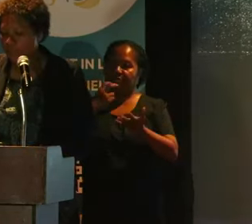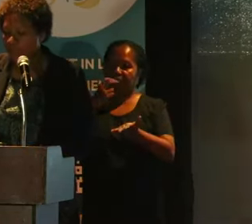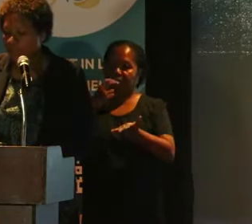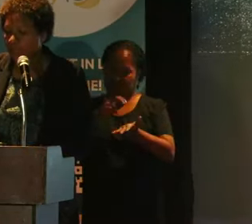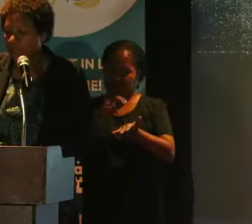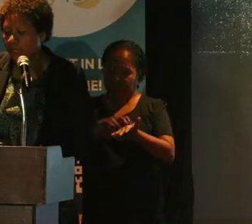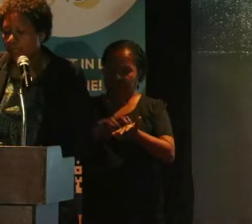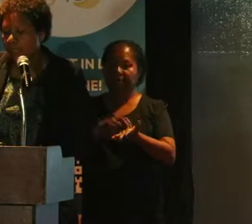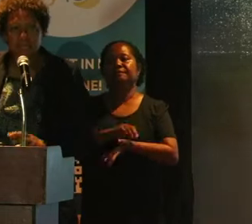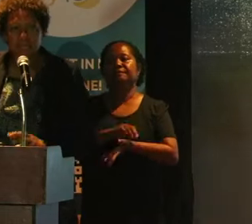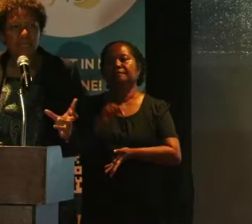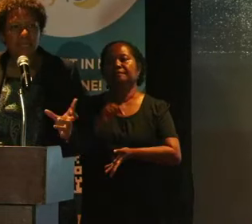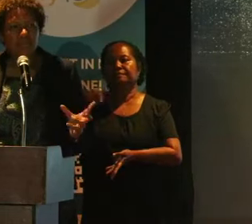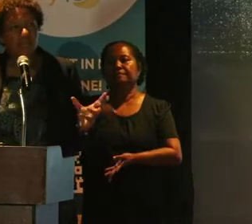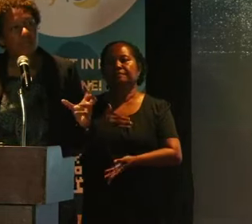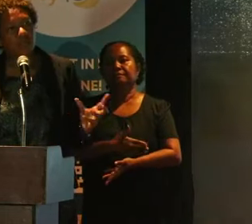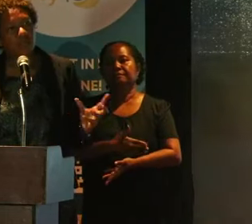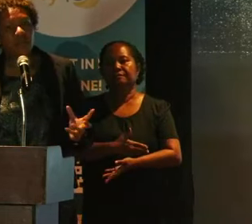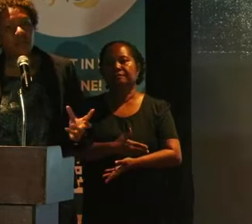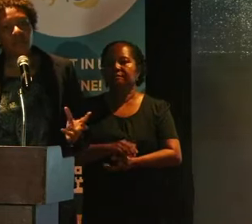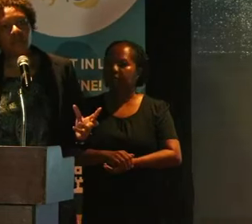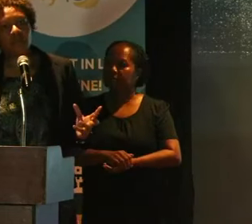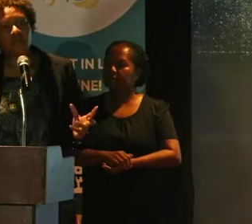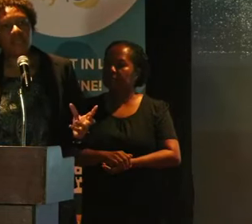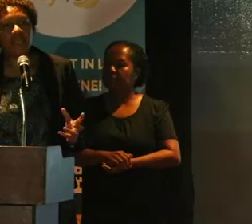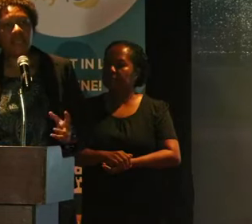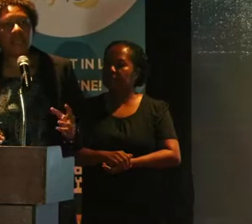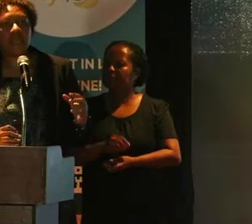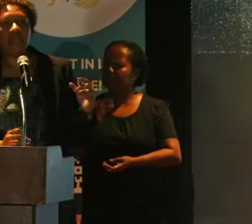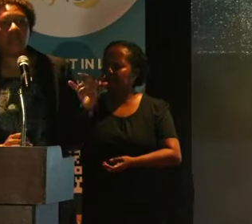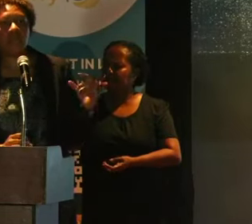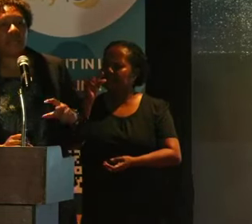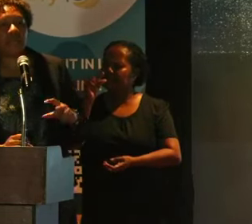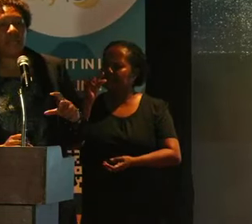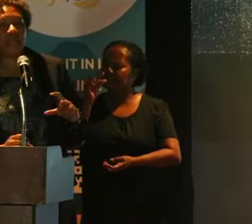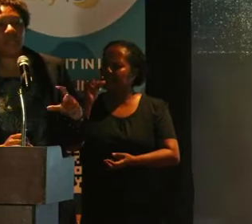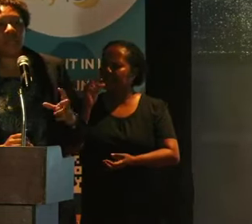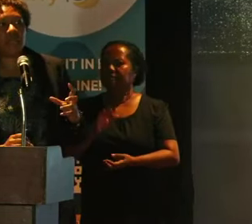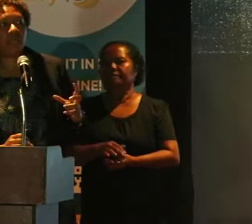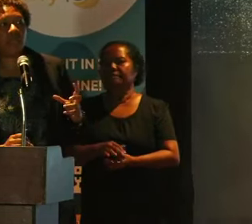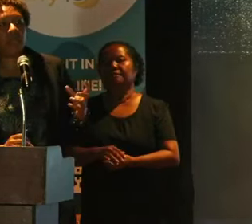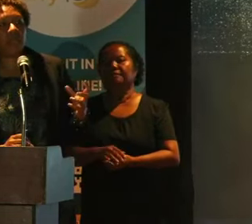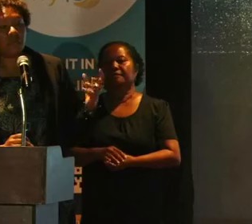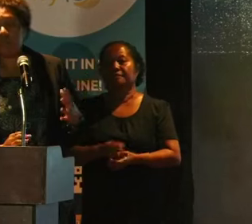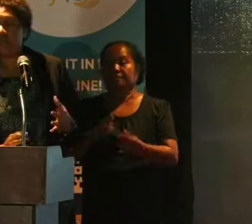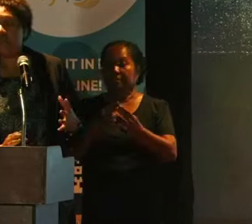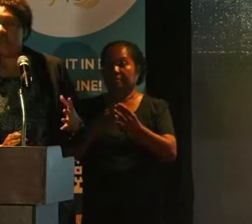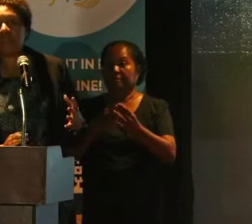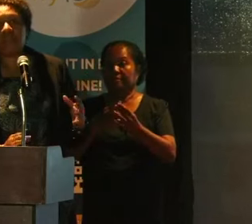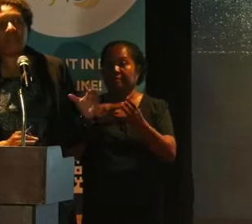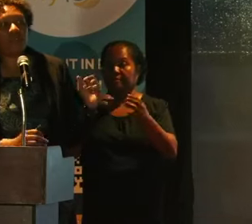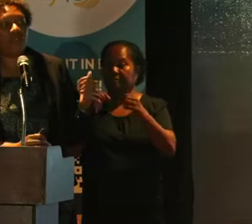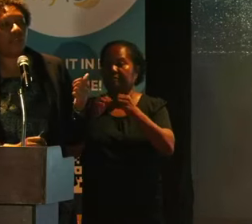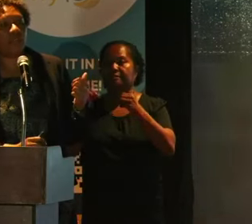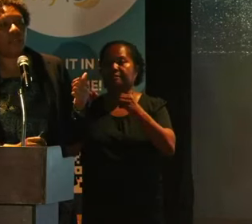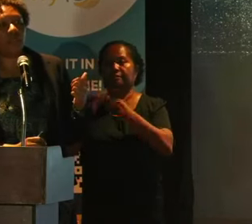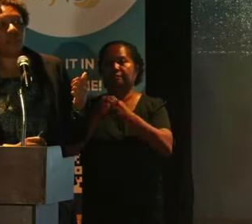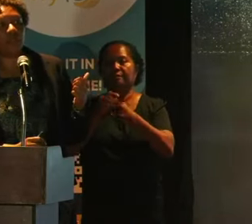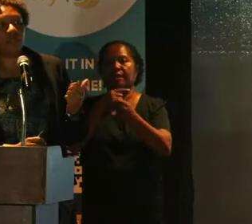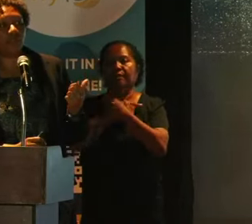this morning. At the outset, just to give you a bit of context, in compliance division, or department rather, we